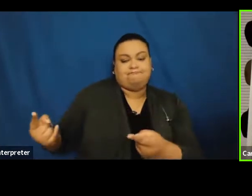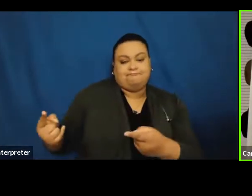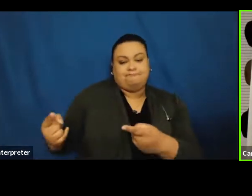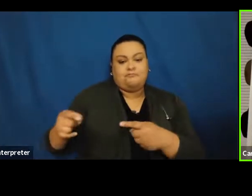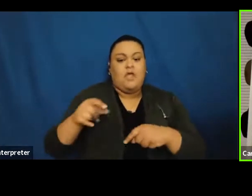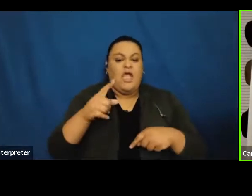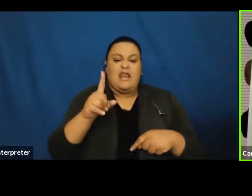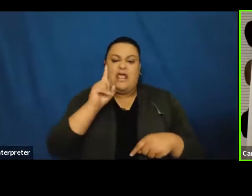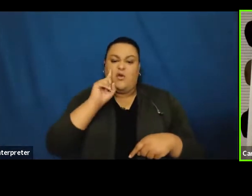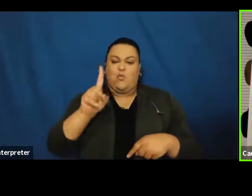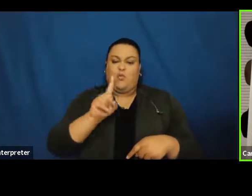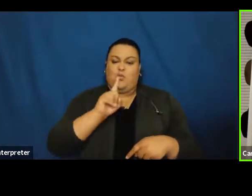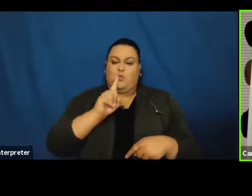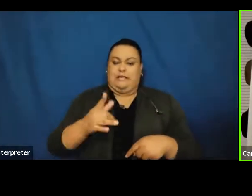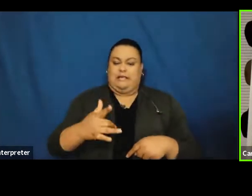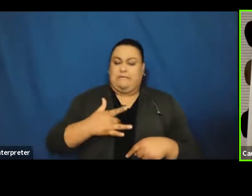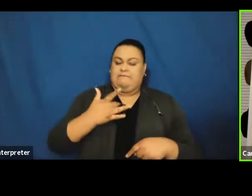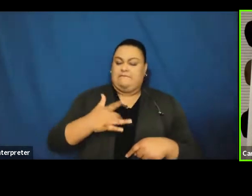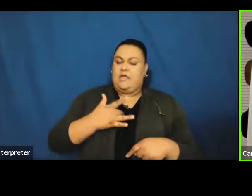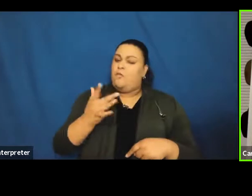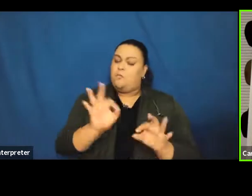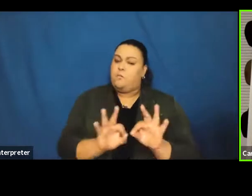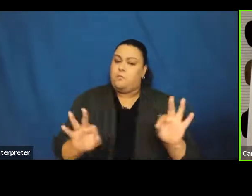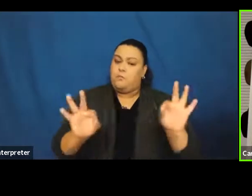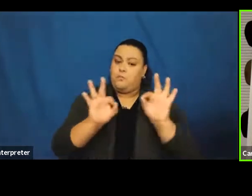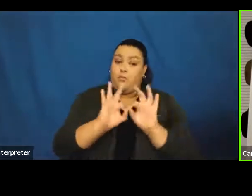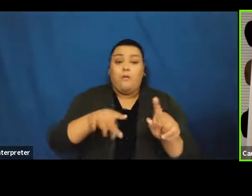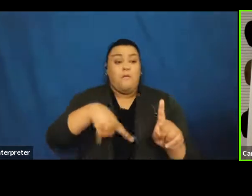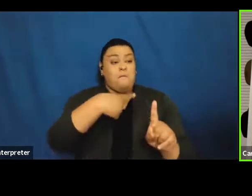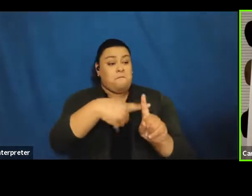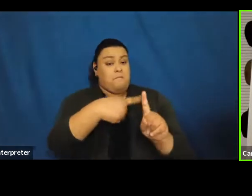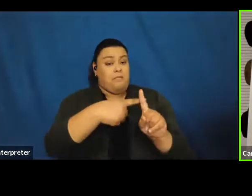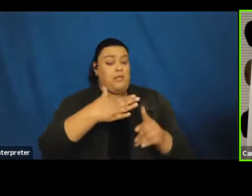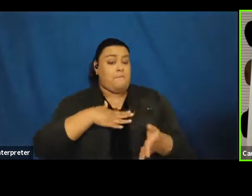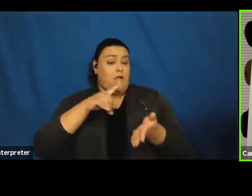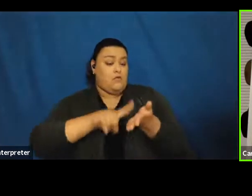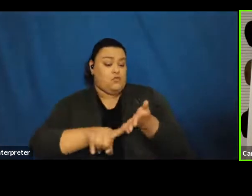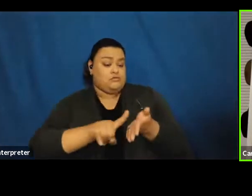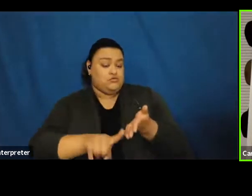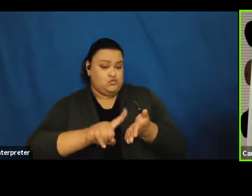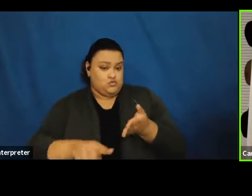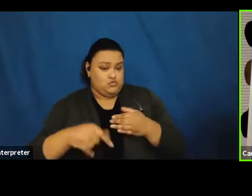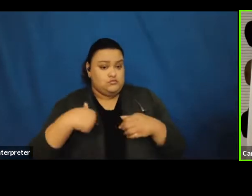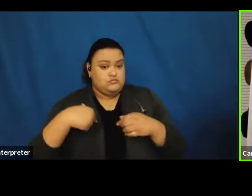that also another thing, my research that I have been able to do over the years is to